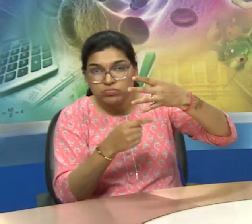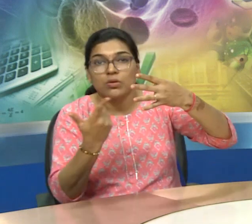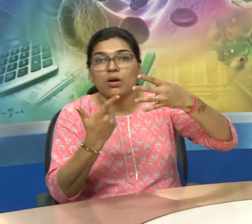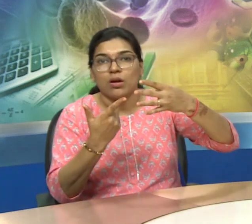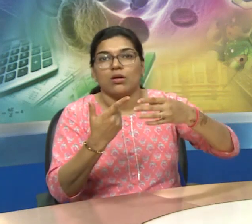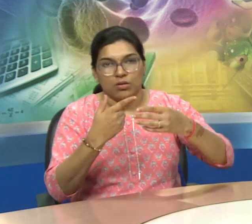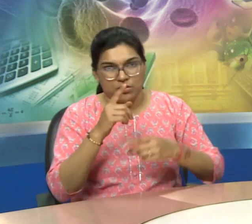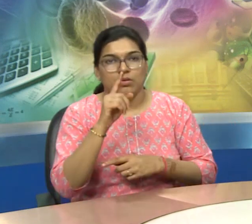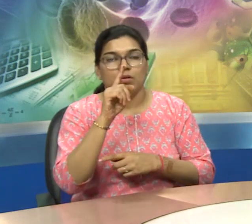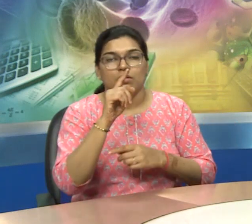identify